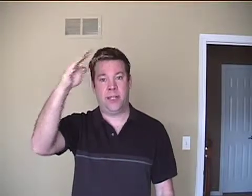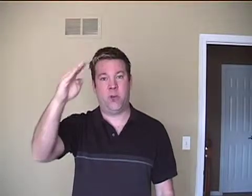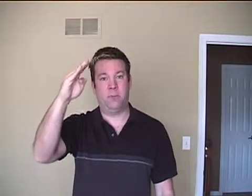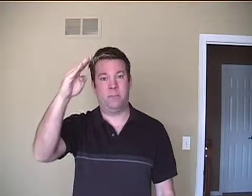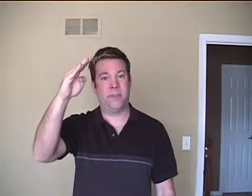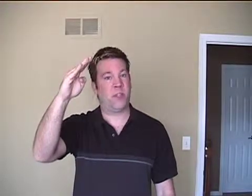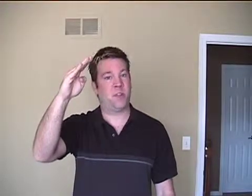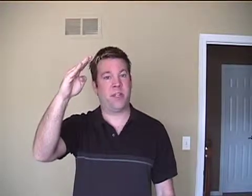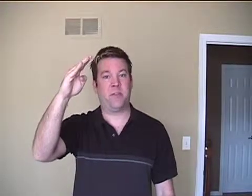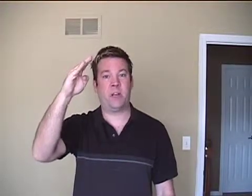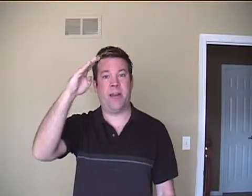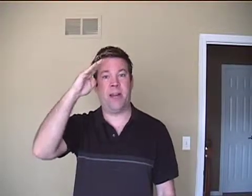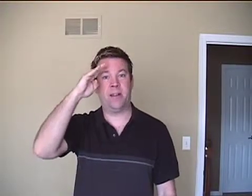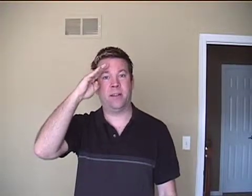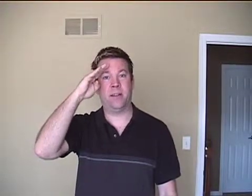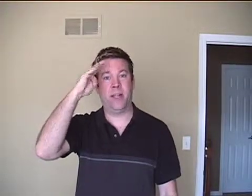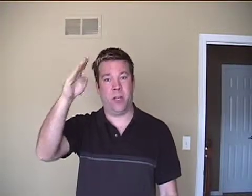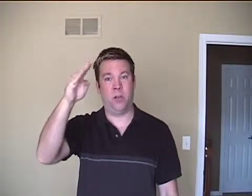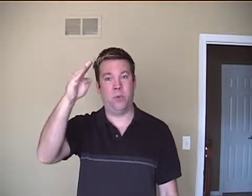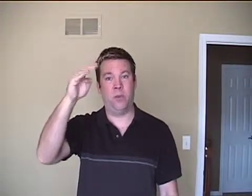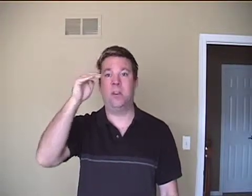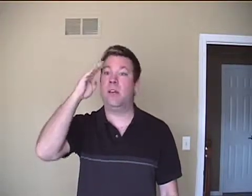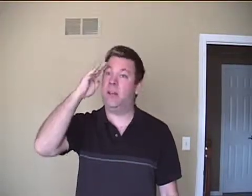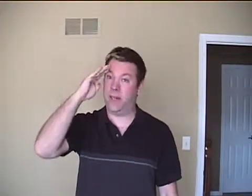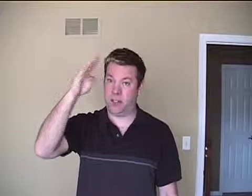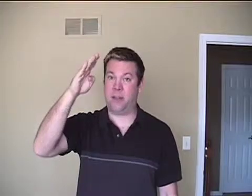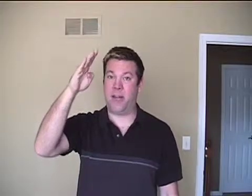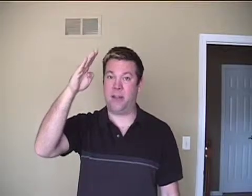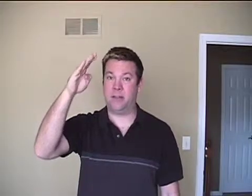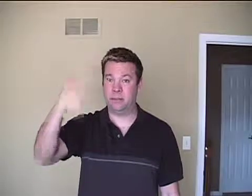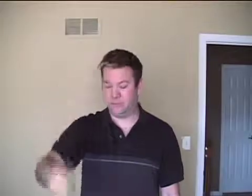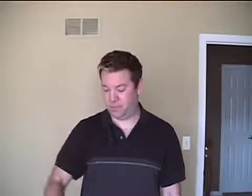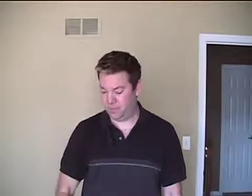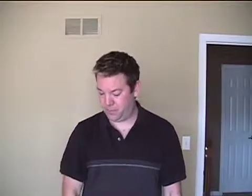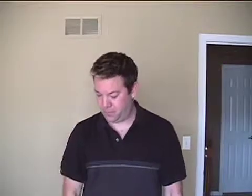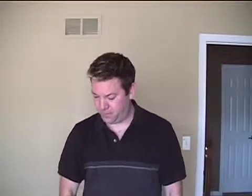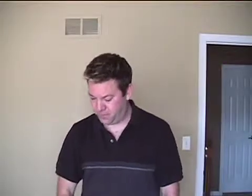Hello. It's also the sign for goodbye. Hello and goodbye.